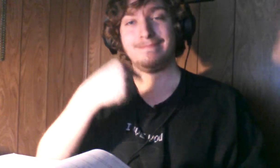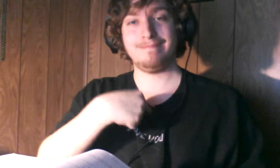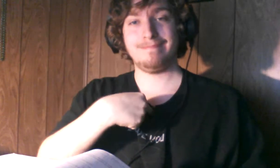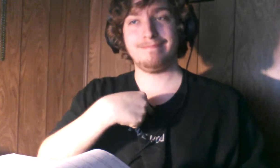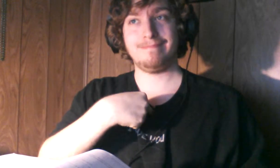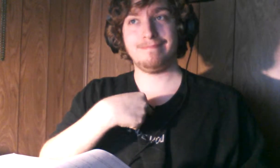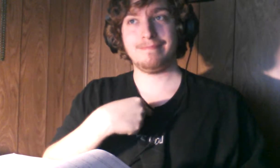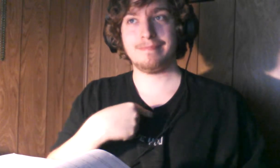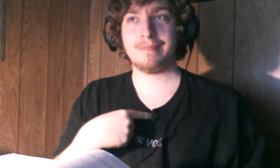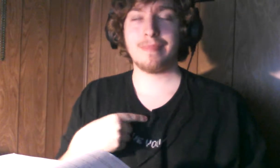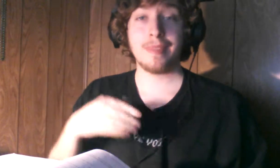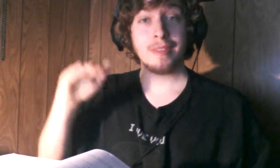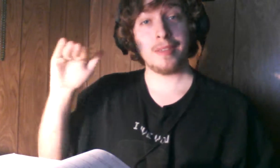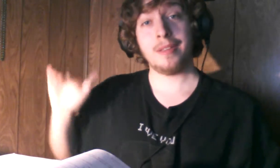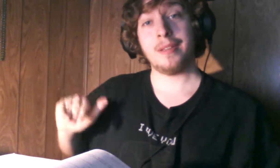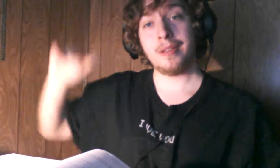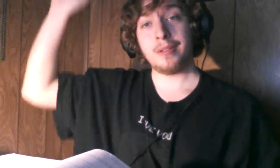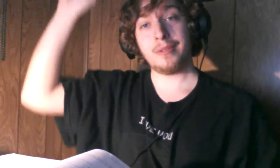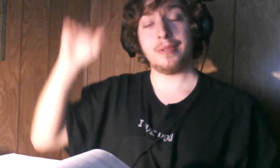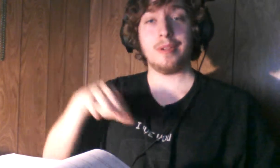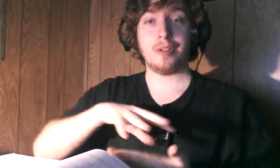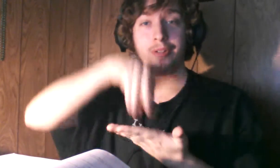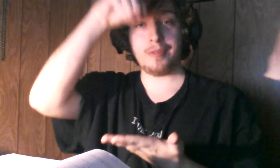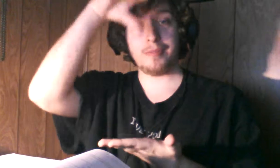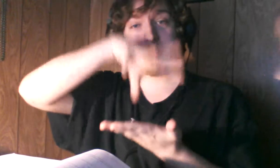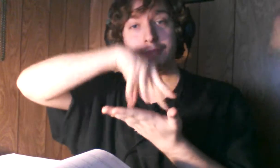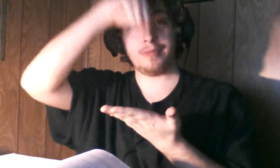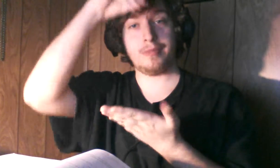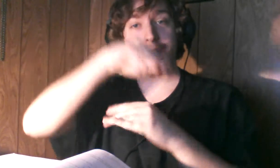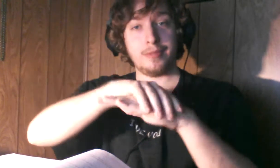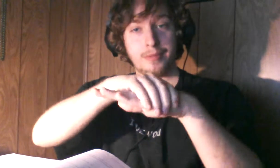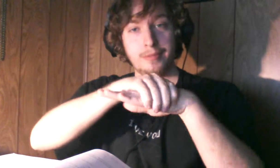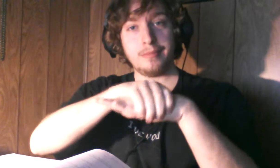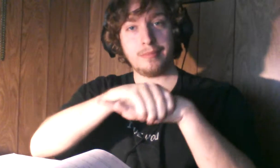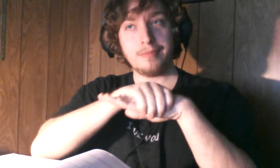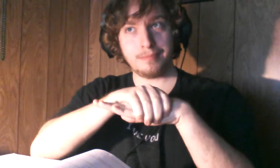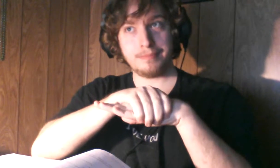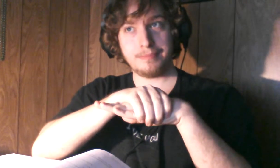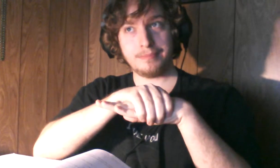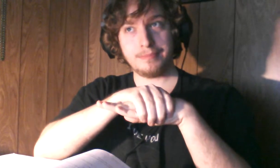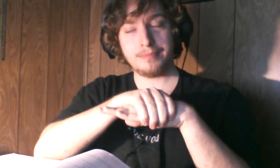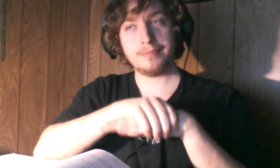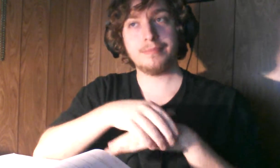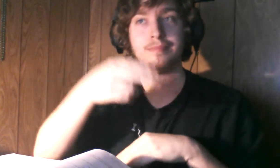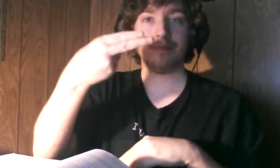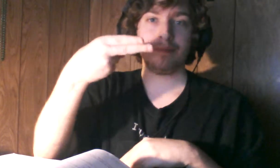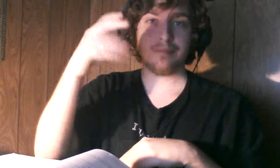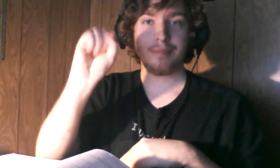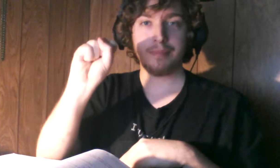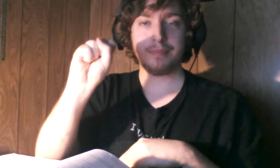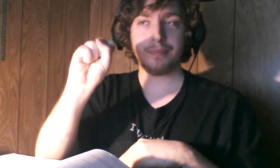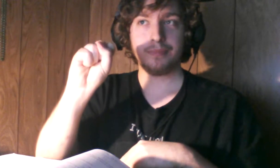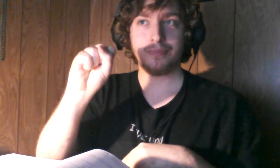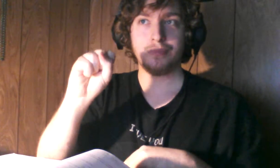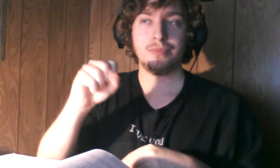remember the unbittiful woman who had a good knowledge. His enemies